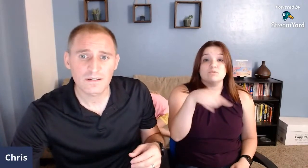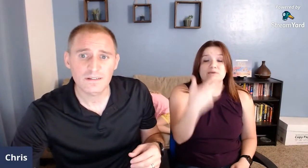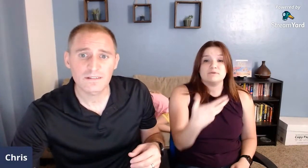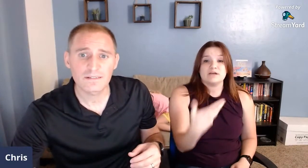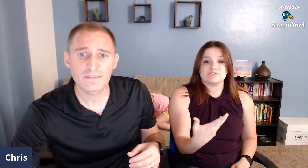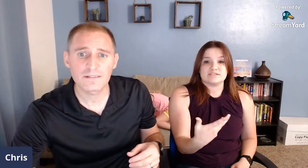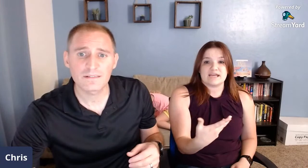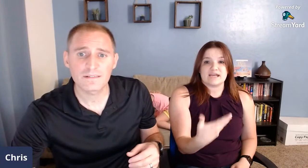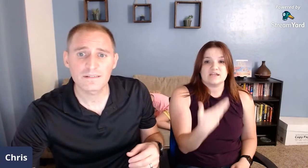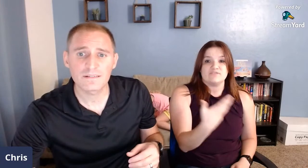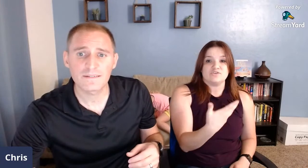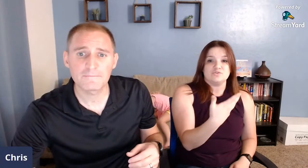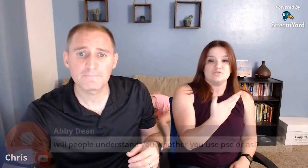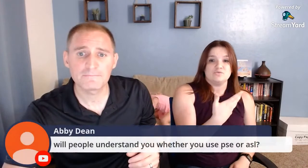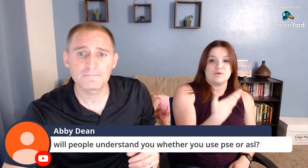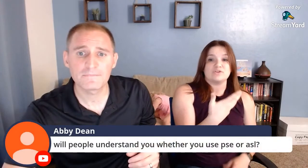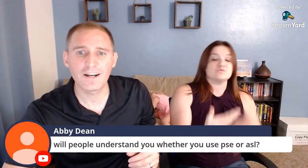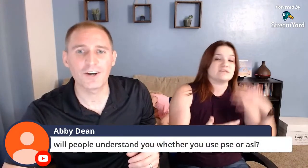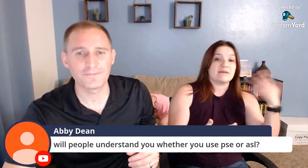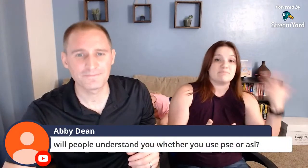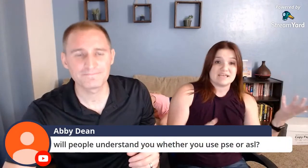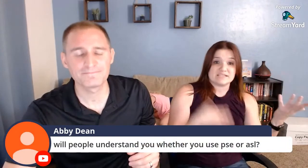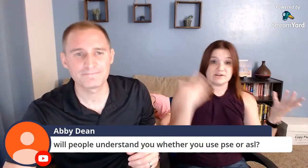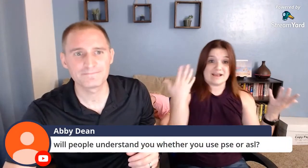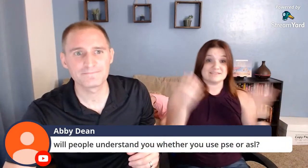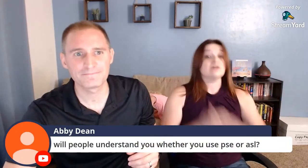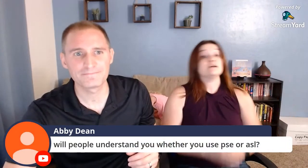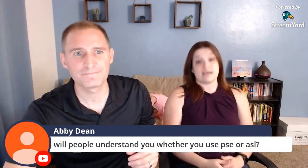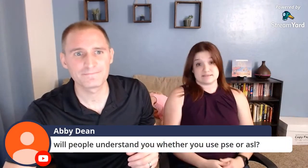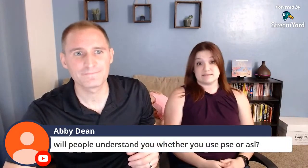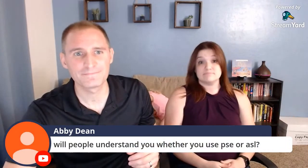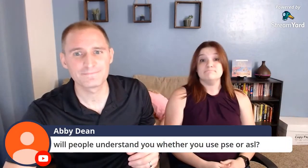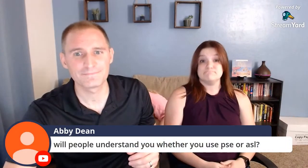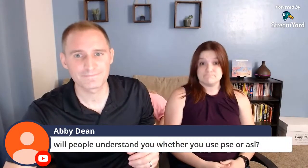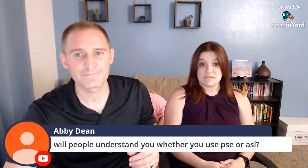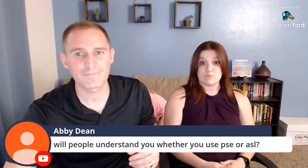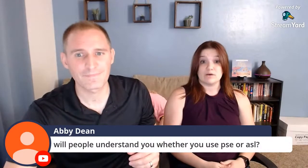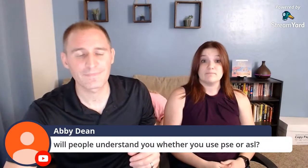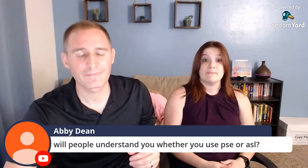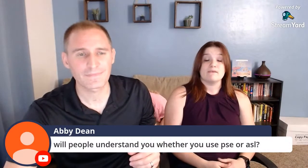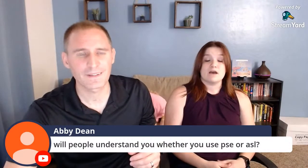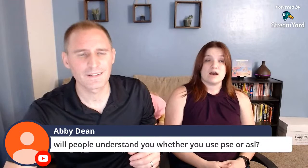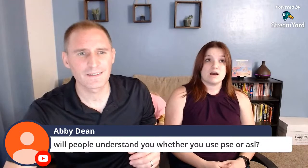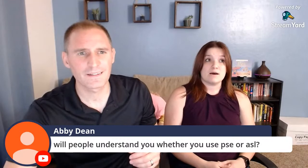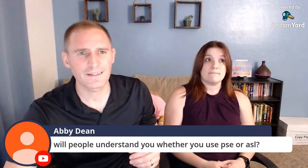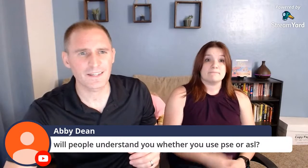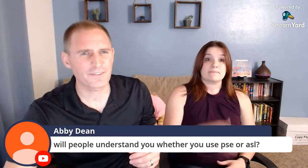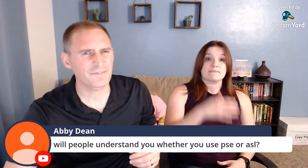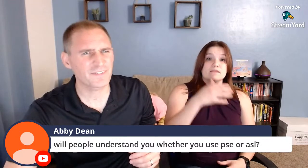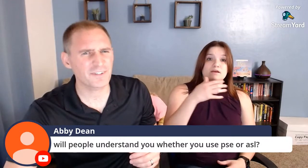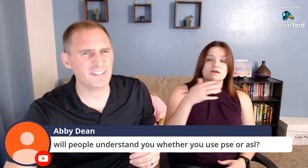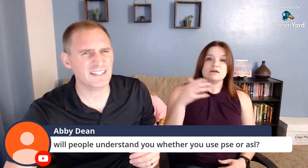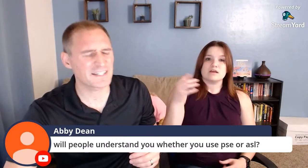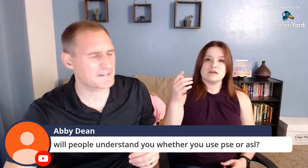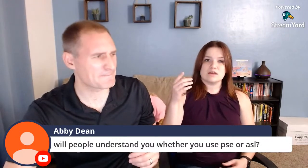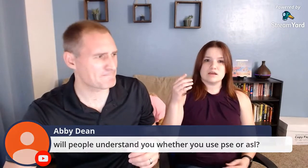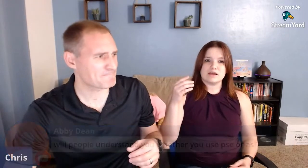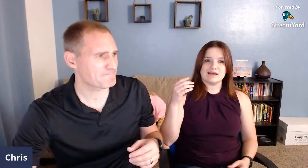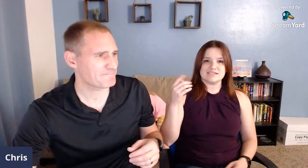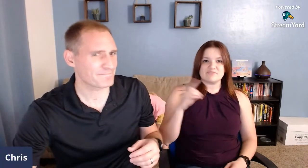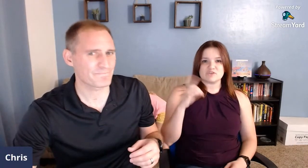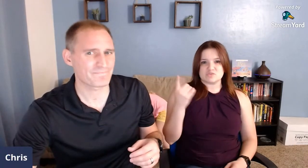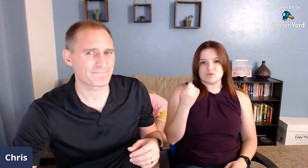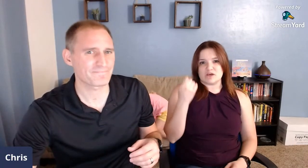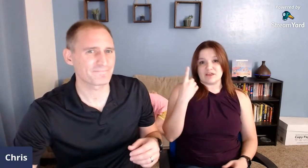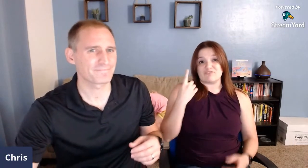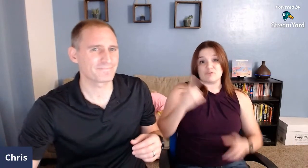reading. Will people understand whether you sign PSE or ASL? Yes. They will. Yeah, they're very.